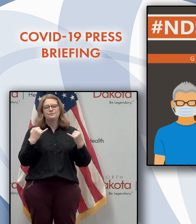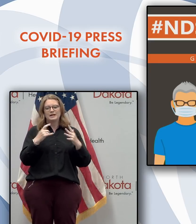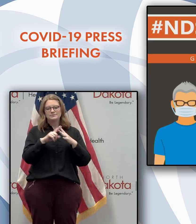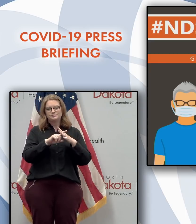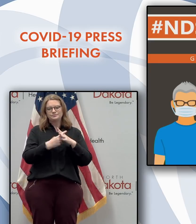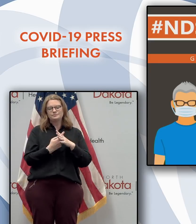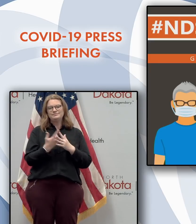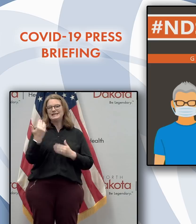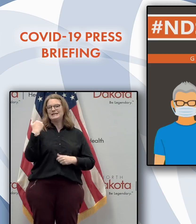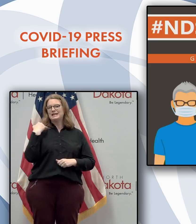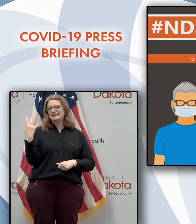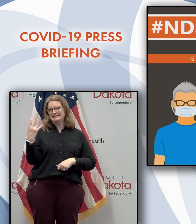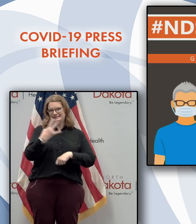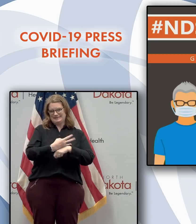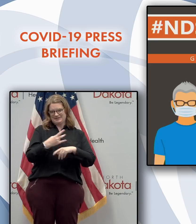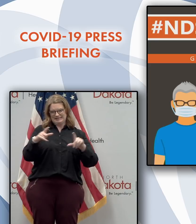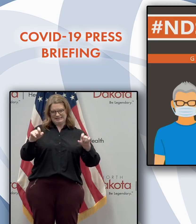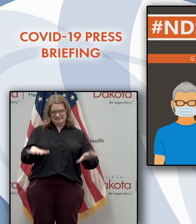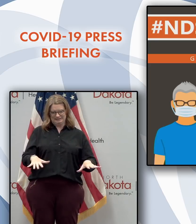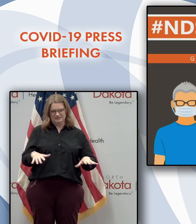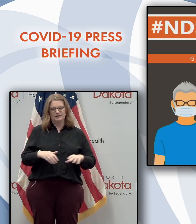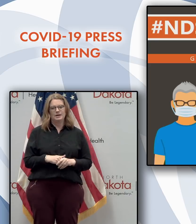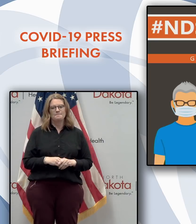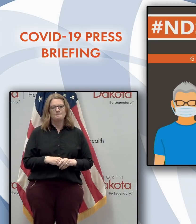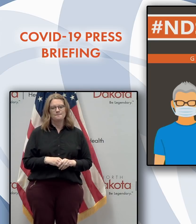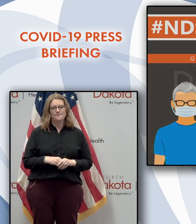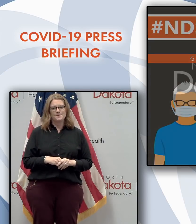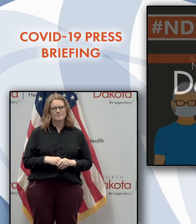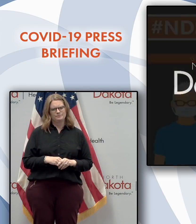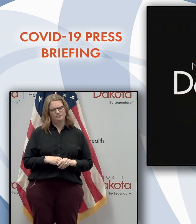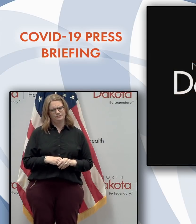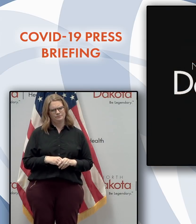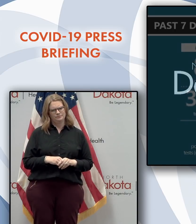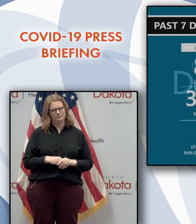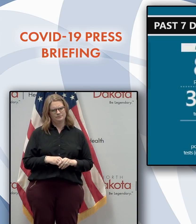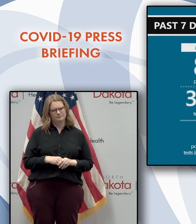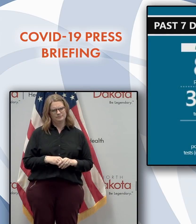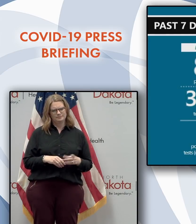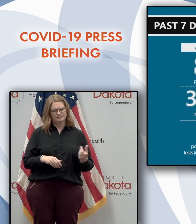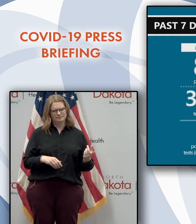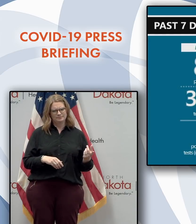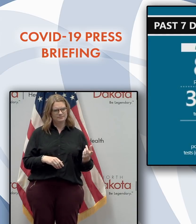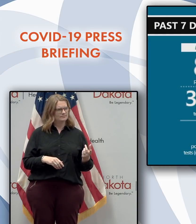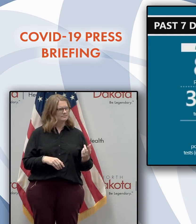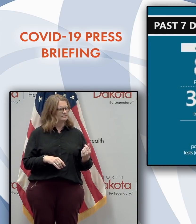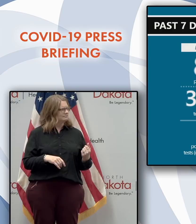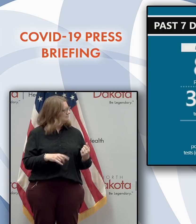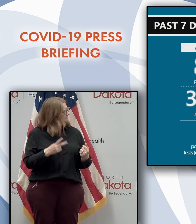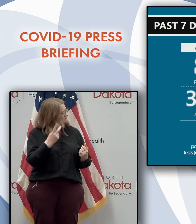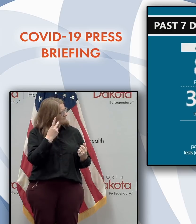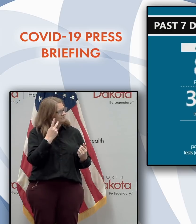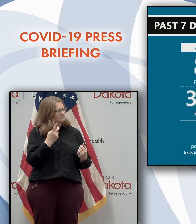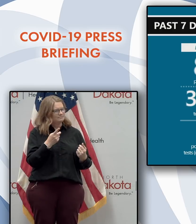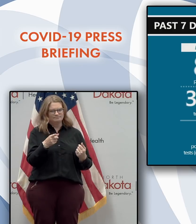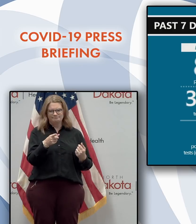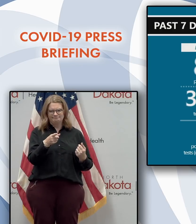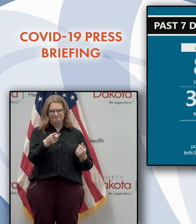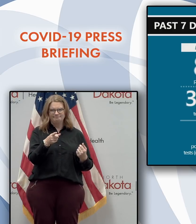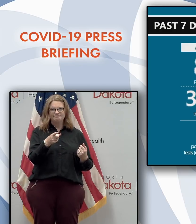last 7 days of testing. And again, I want